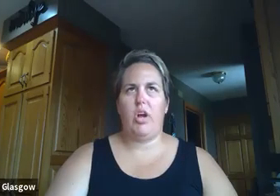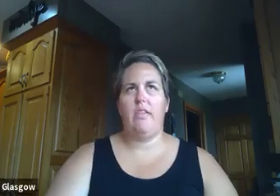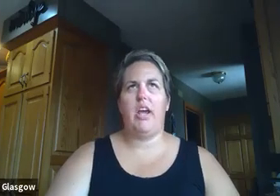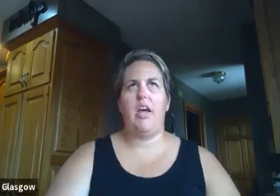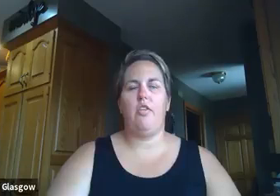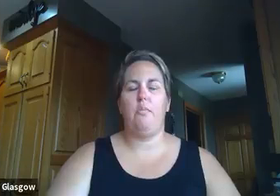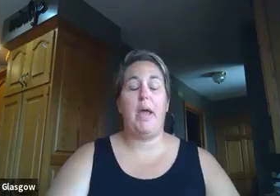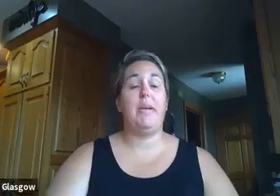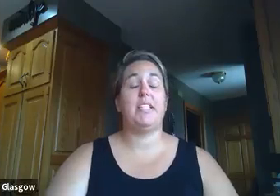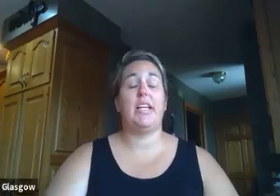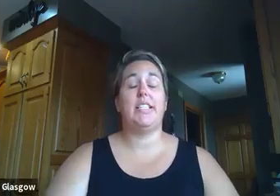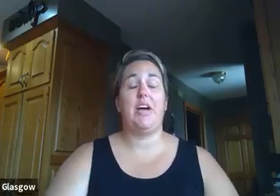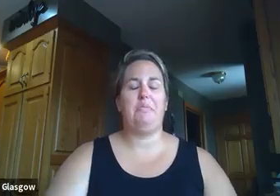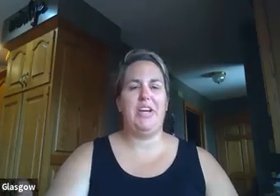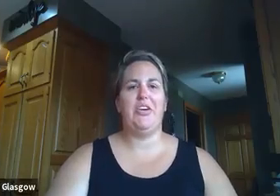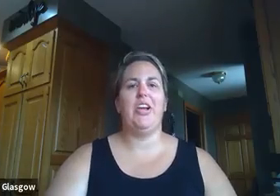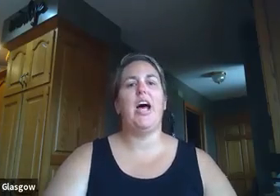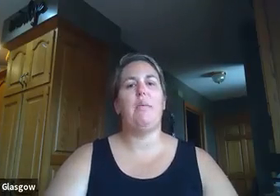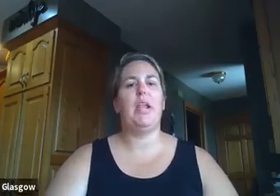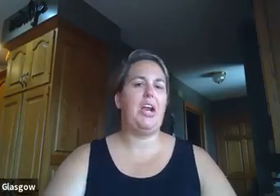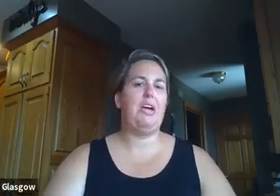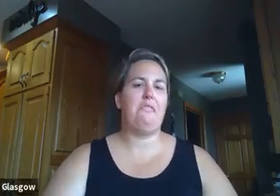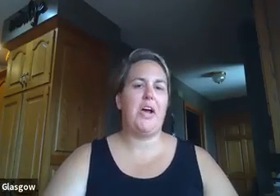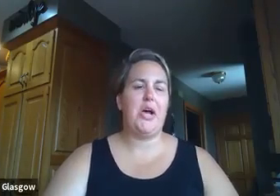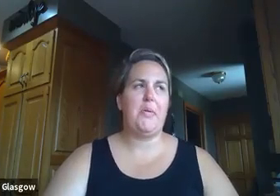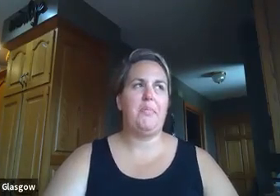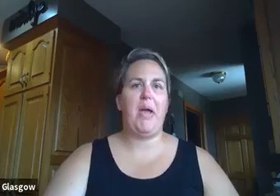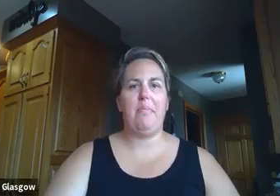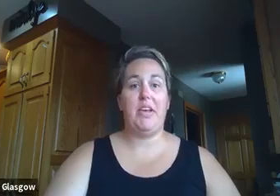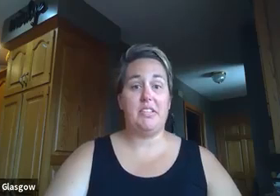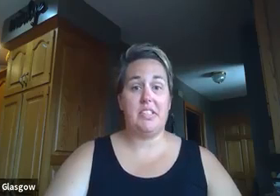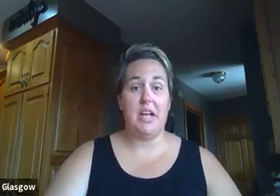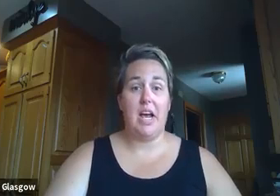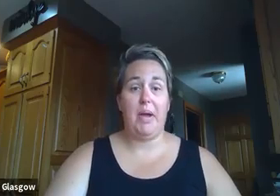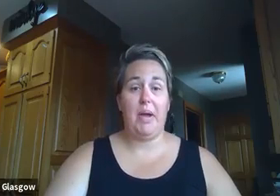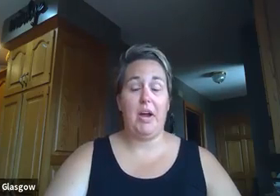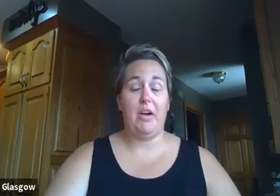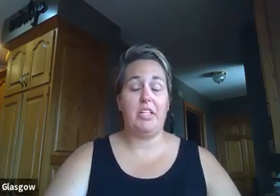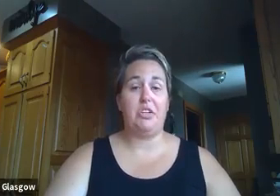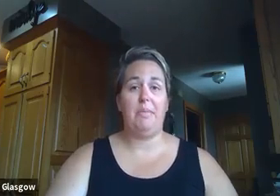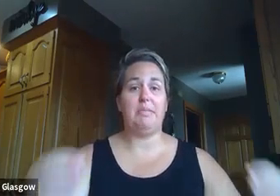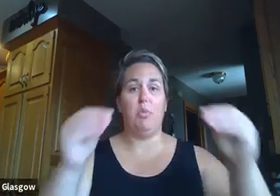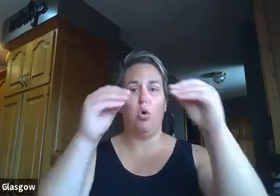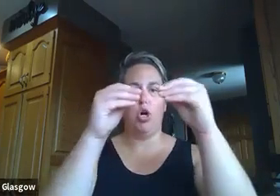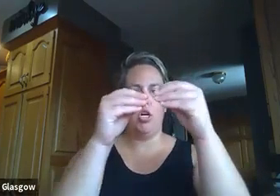trying to think other baby signs that would be good. A lot of babies, parents teach their babies